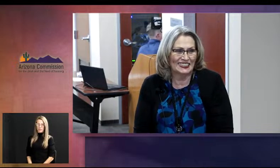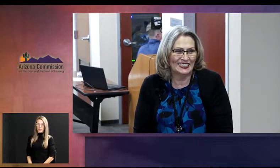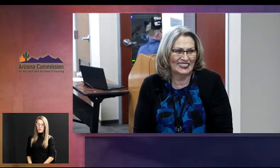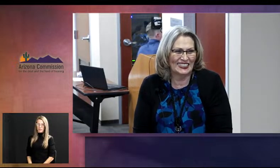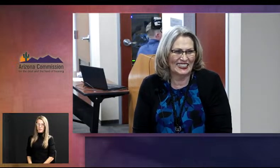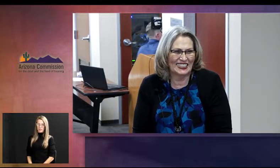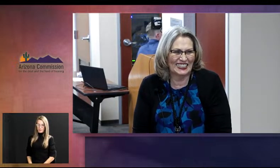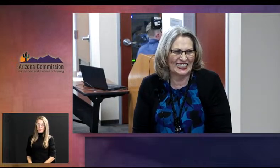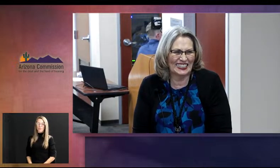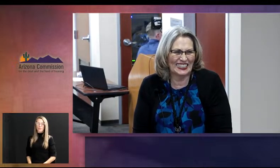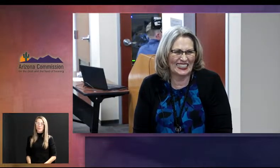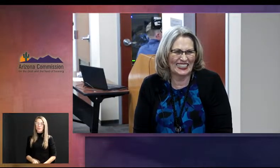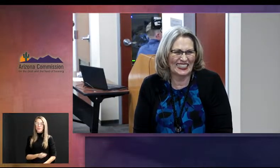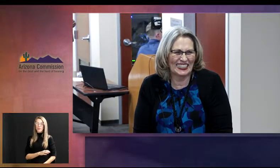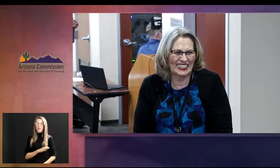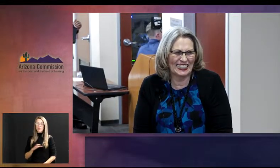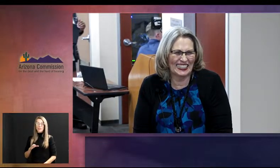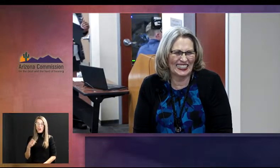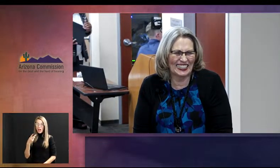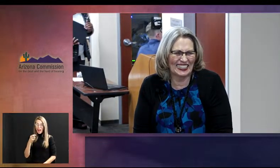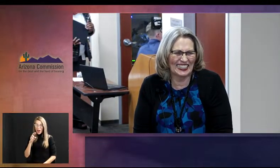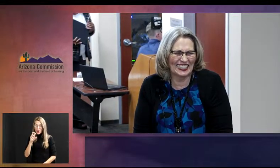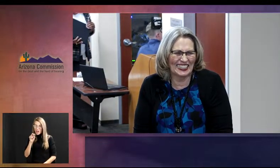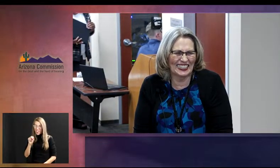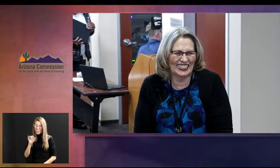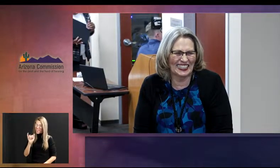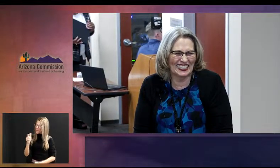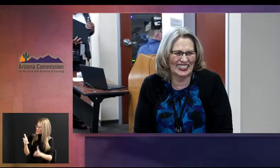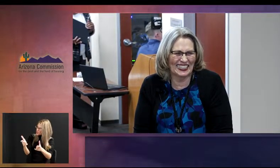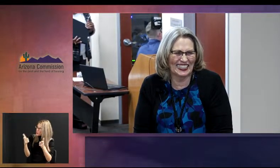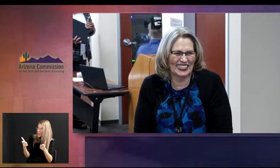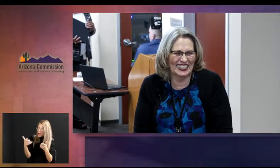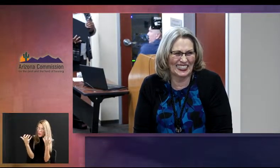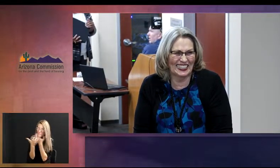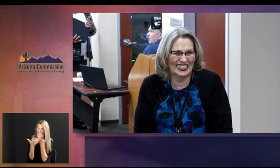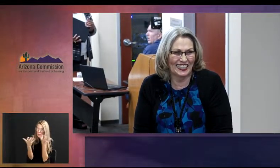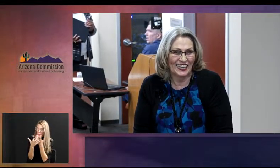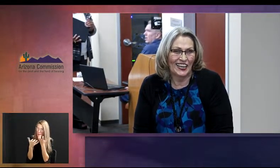This is Commissioner Heron. That was a quick presentation, CK.